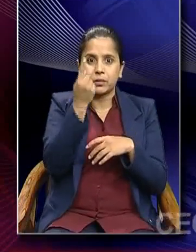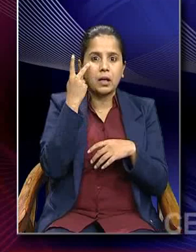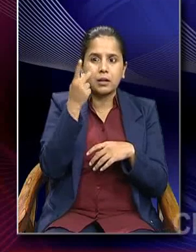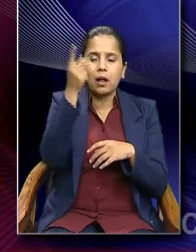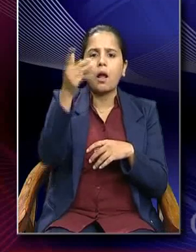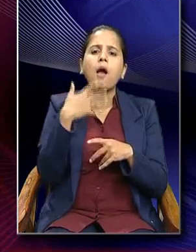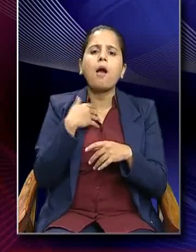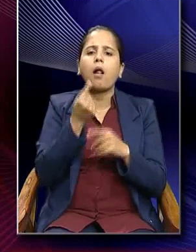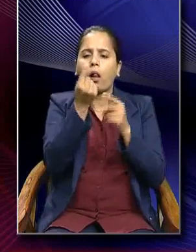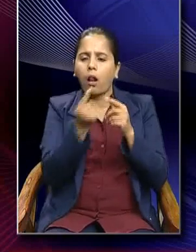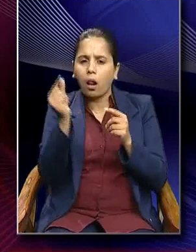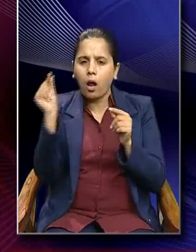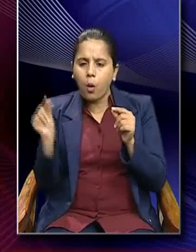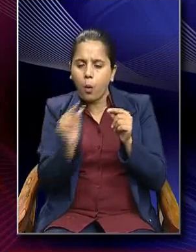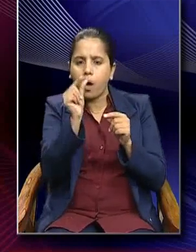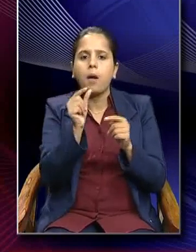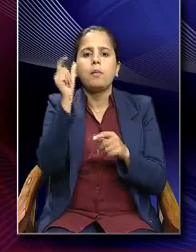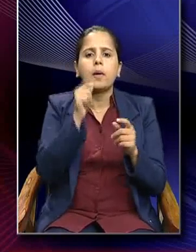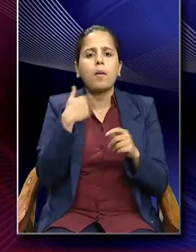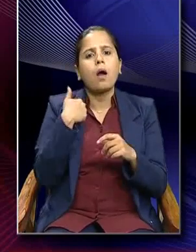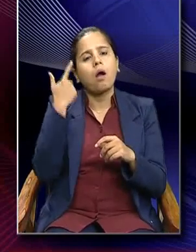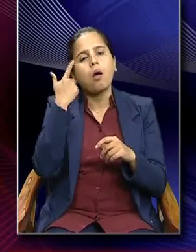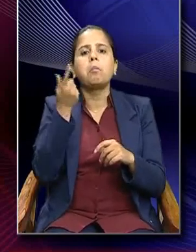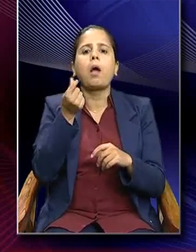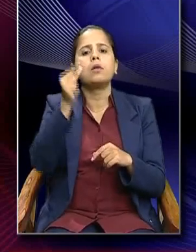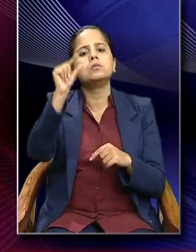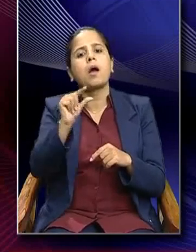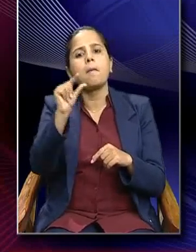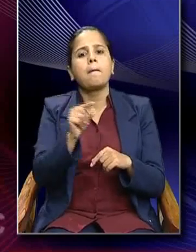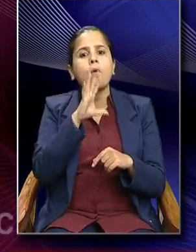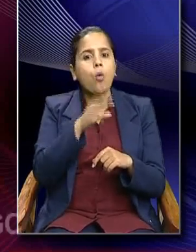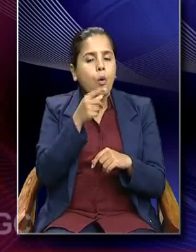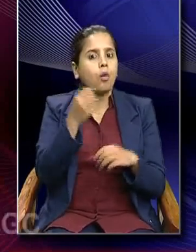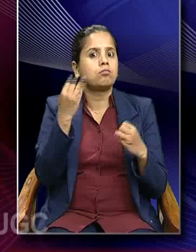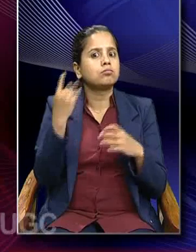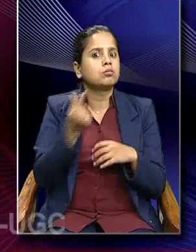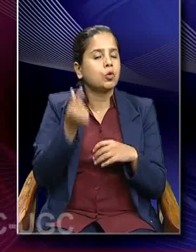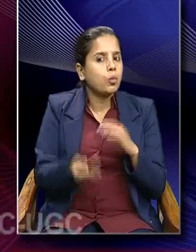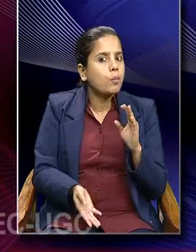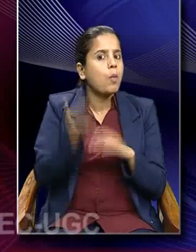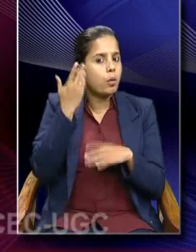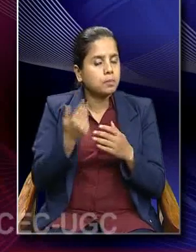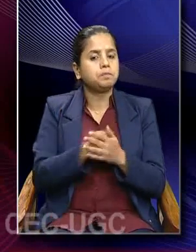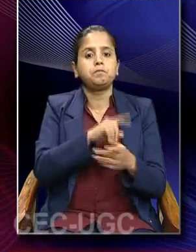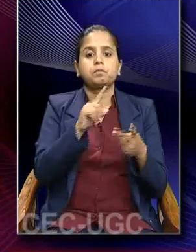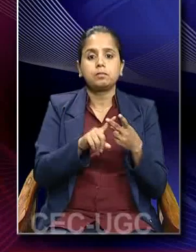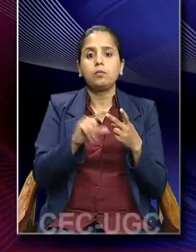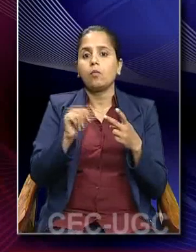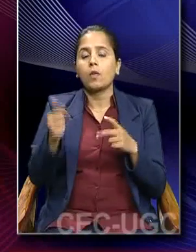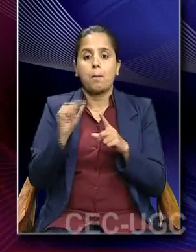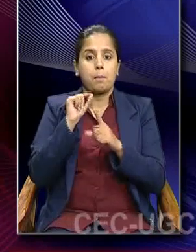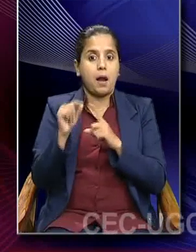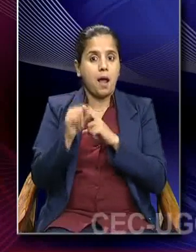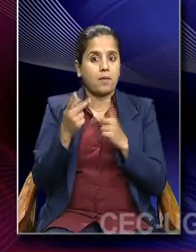losses which one can notice in such a system. Further is provide the distinction for the private